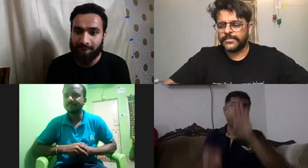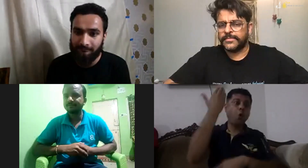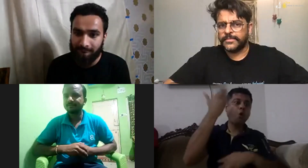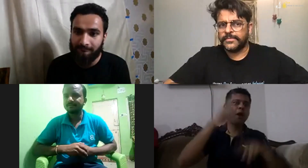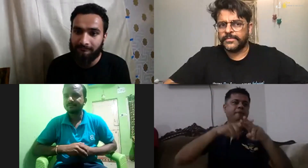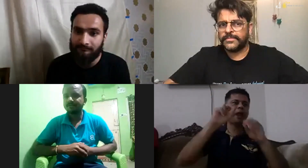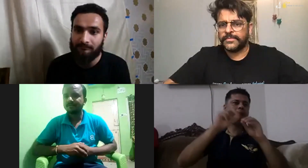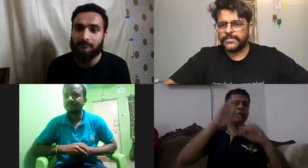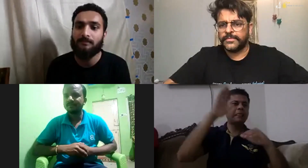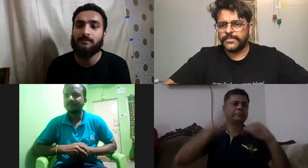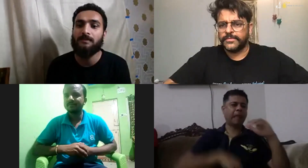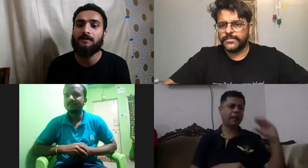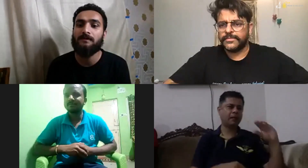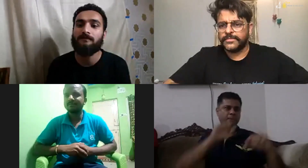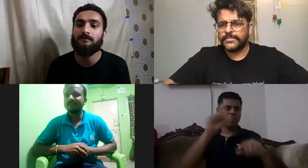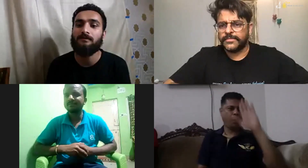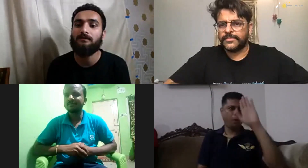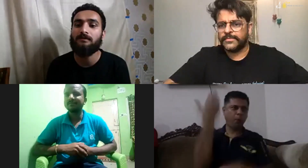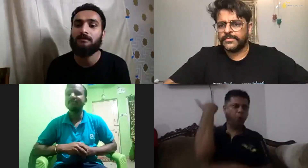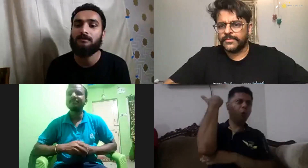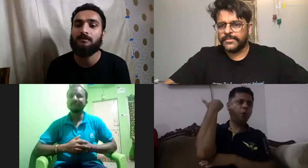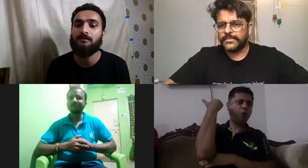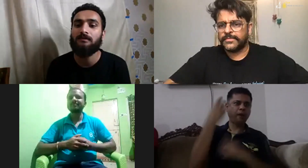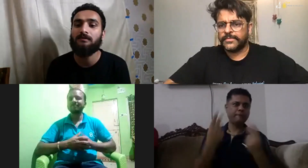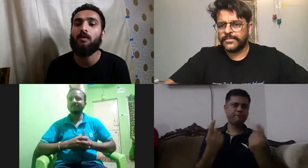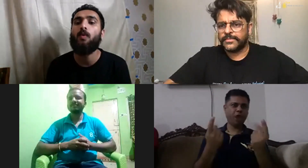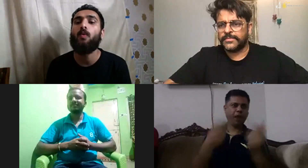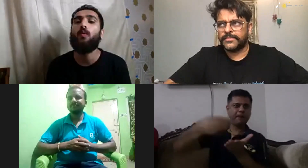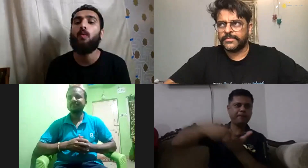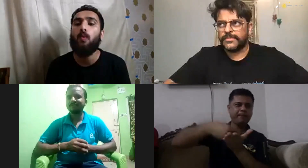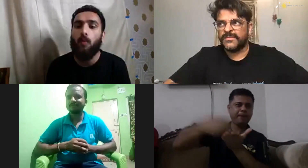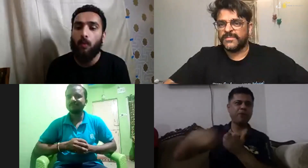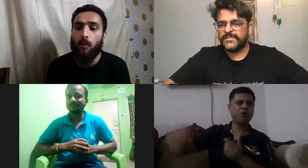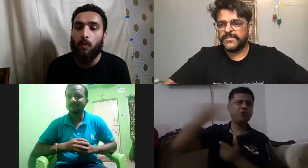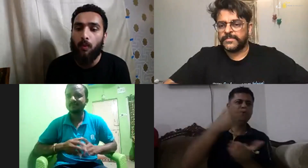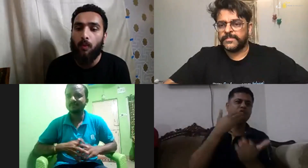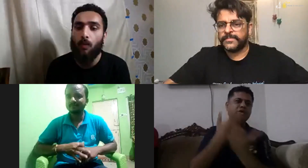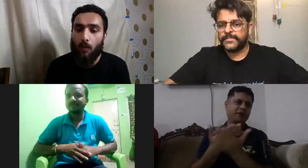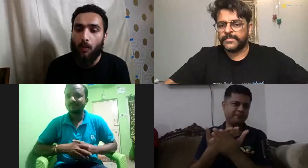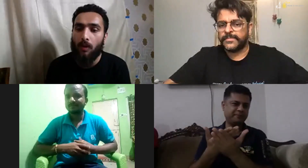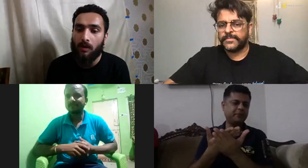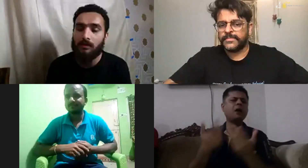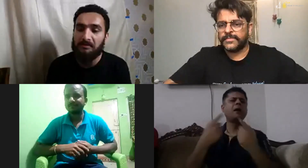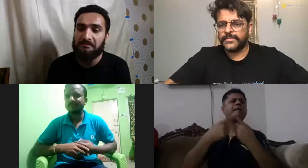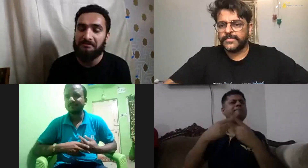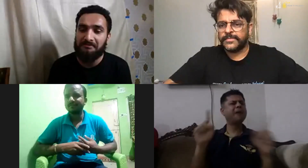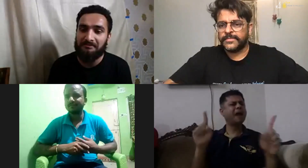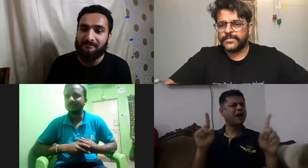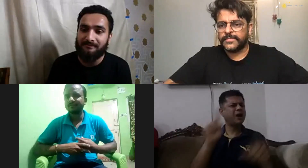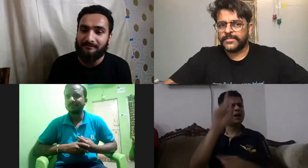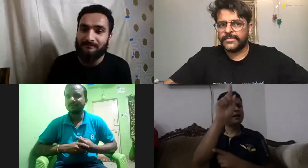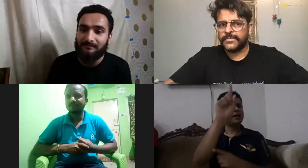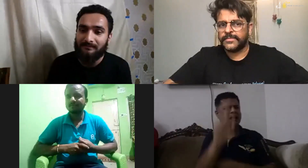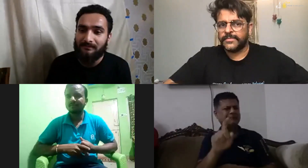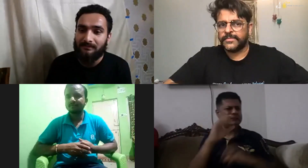and even on WhatsApp, the marketing has been more than Facebook. I realized it was much faster, and people were really interested in buying